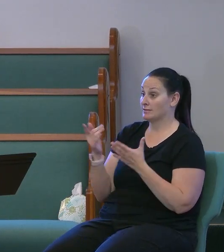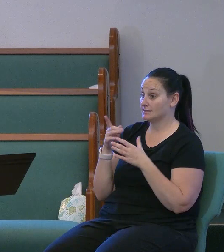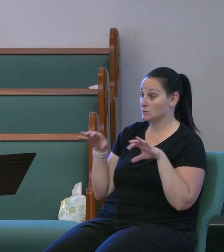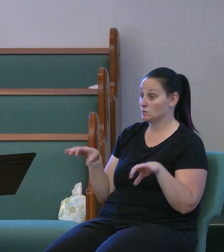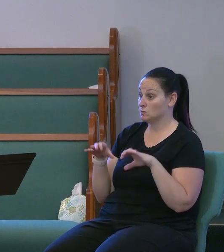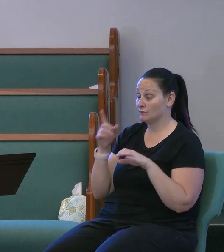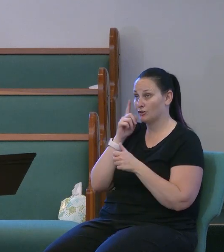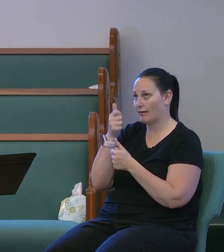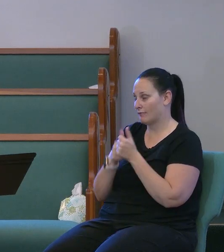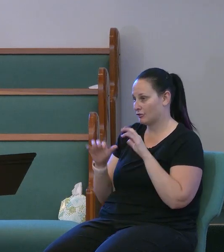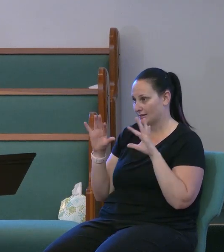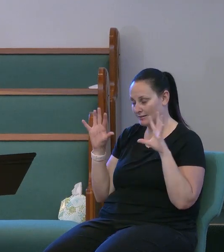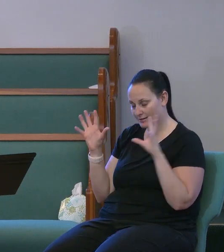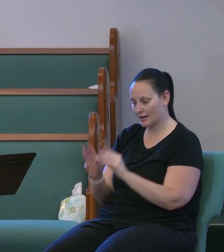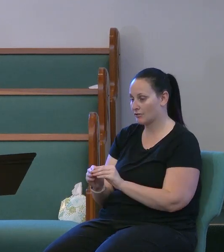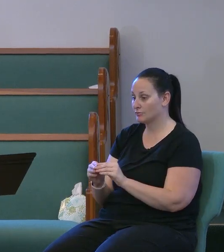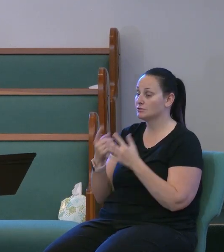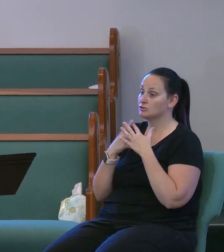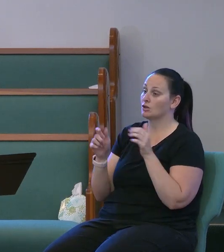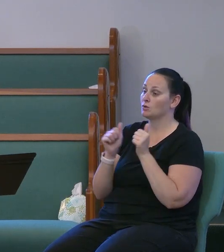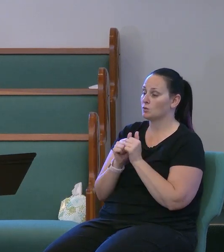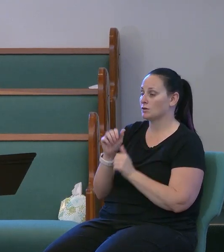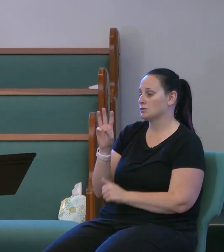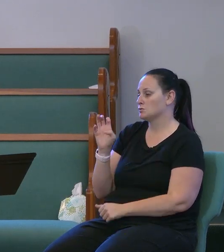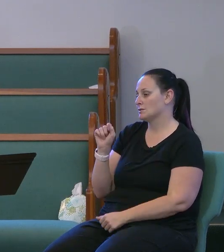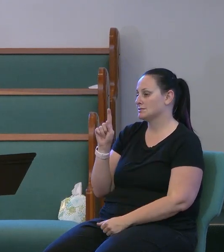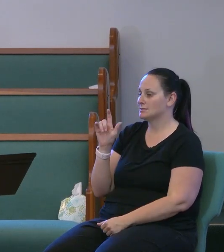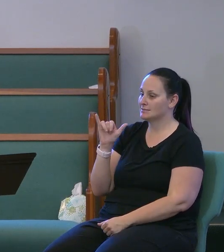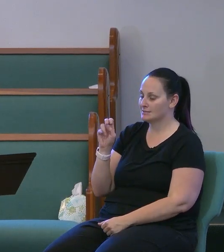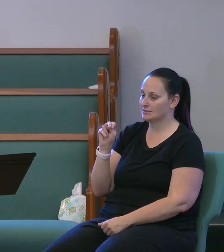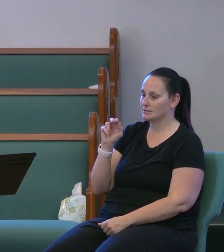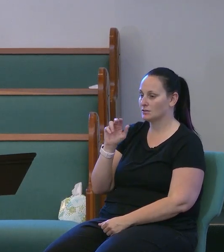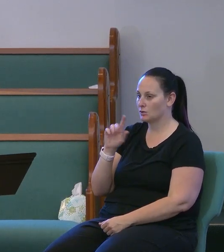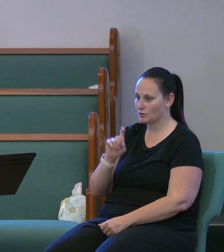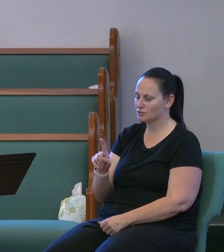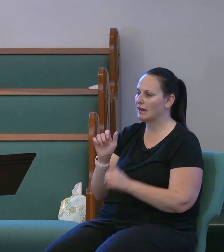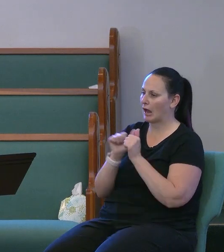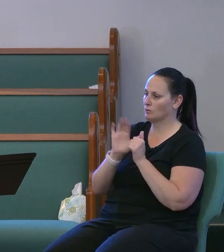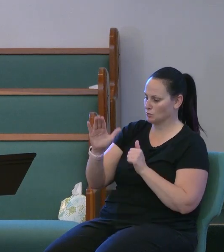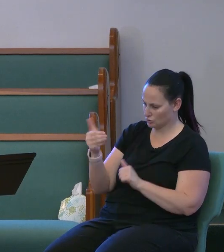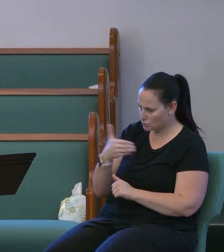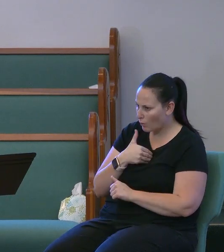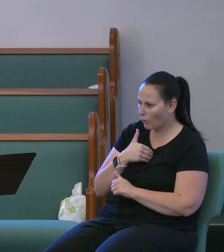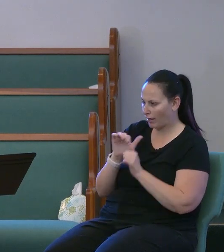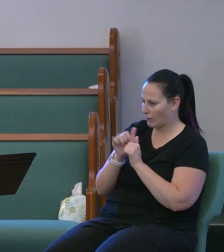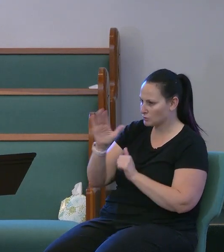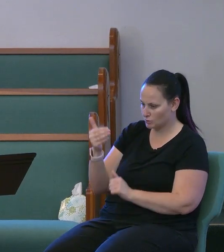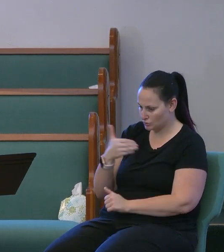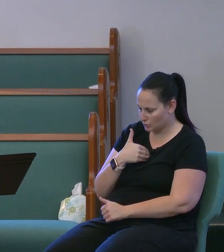every gathering is begin with the Wesleyan question, how is it with your soul? How is it with your